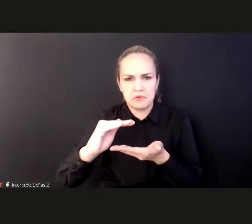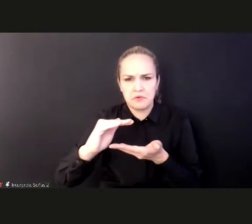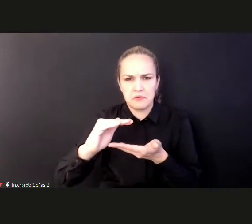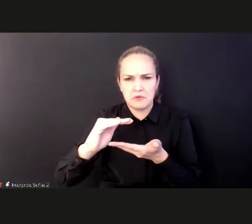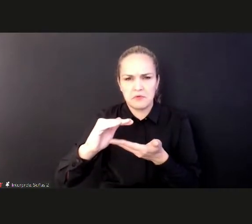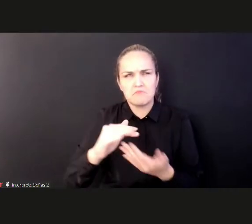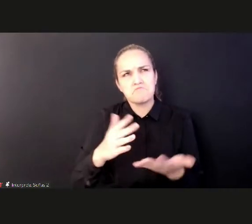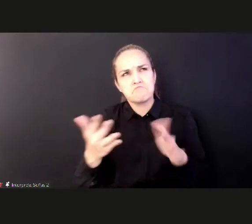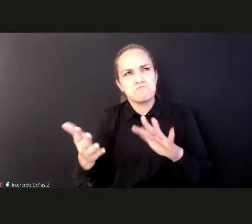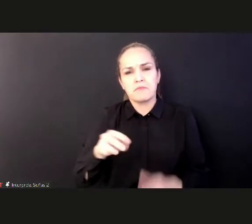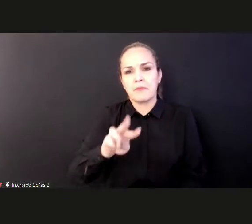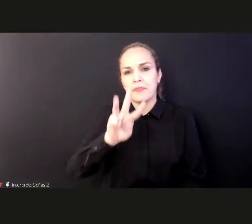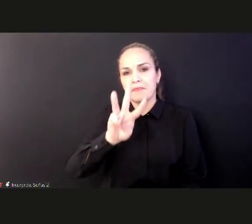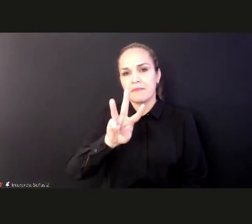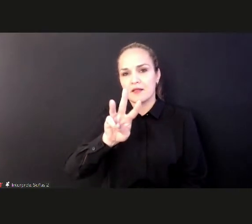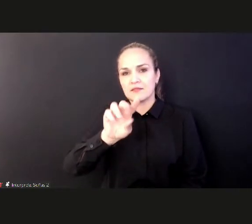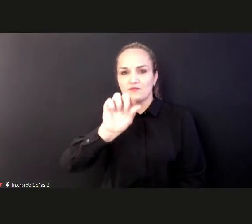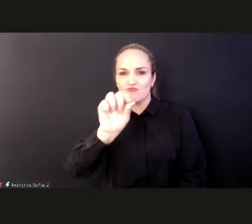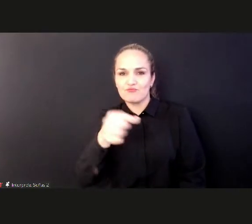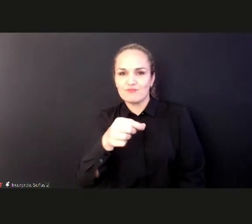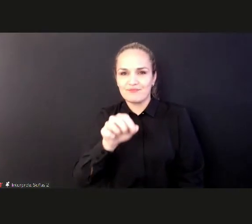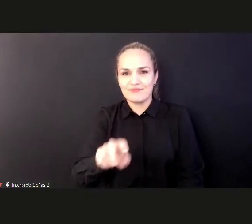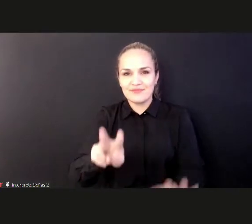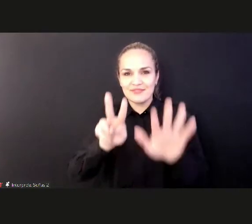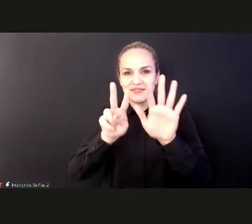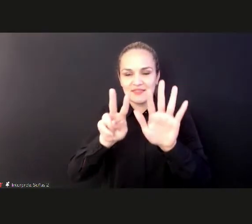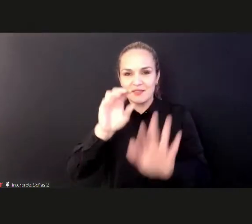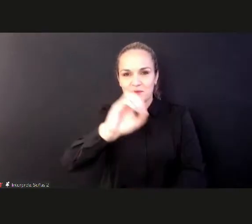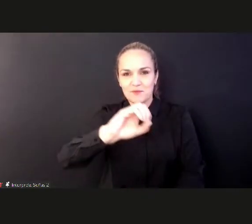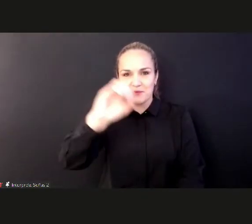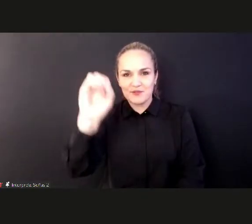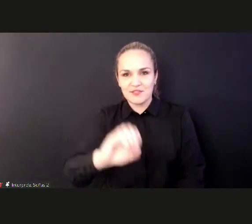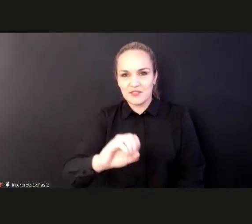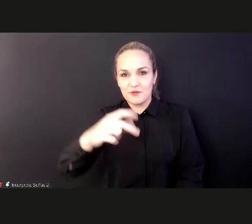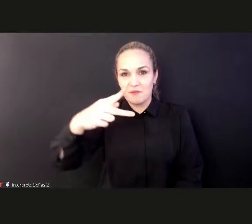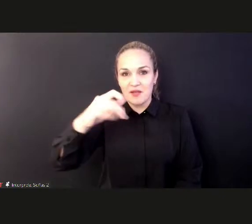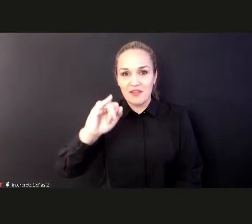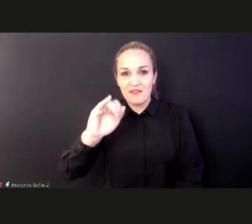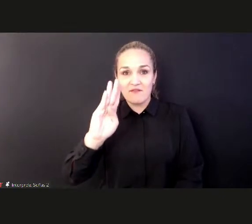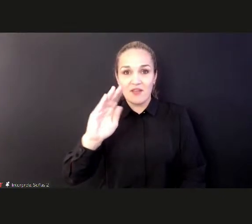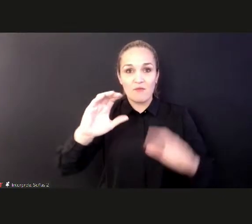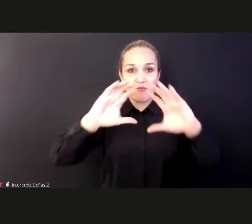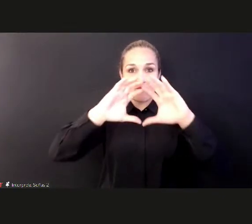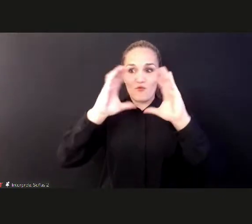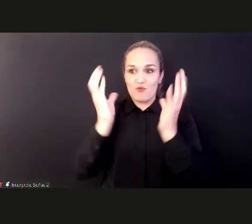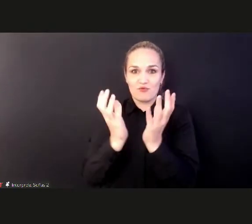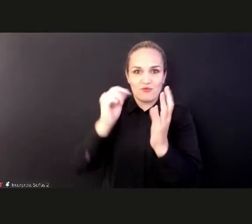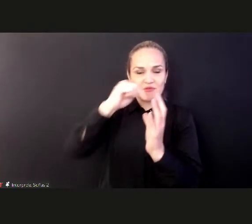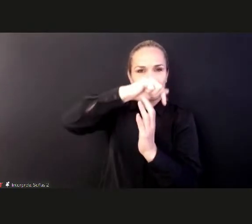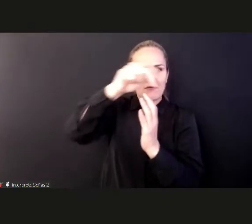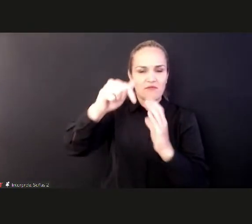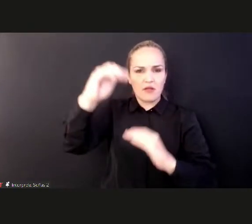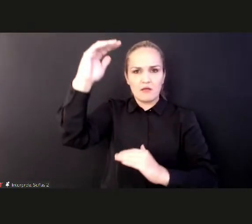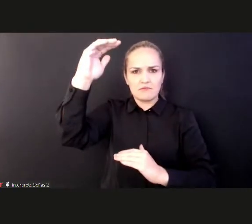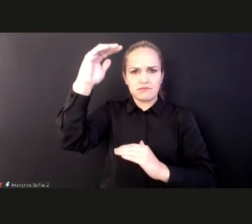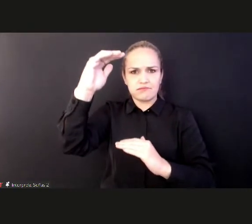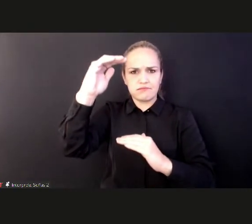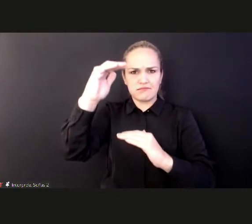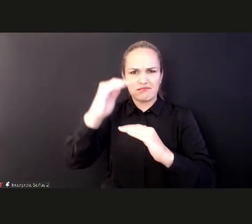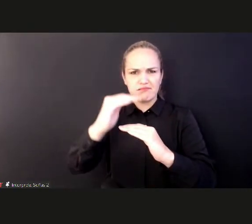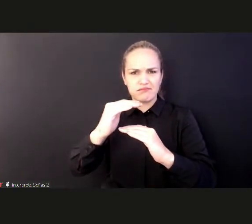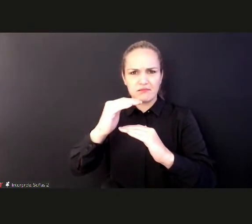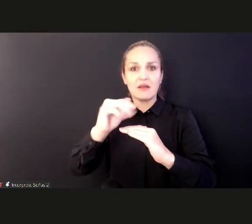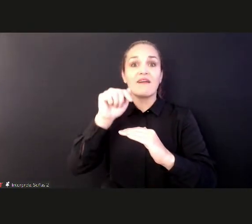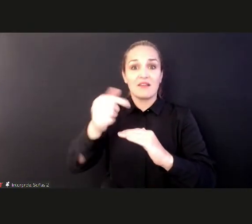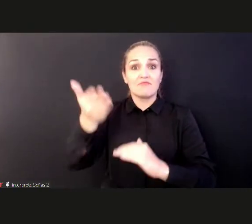lost. This 19% decrease was felt across the entire travel and tourism ecosystem, with SMEs, which